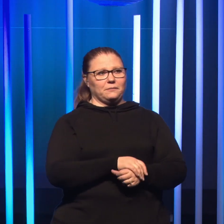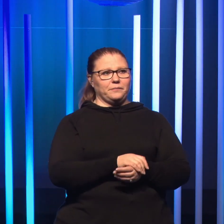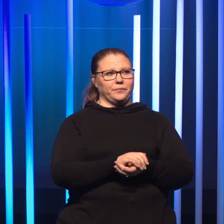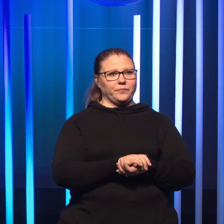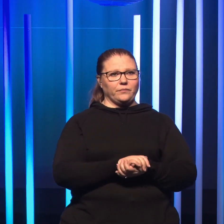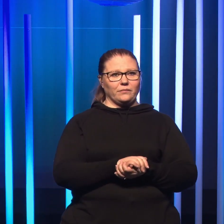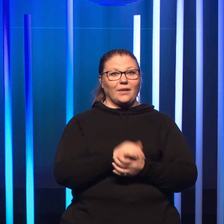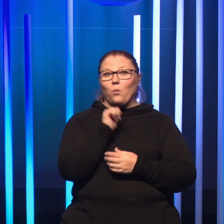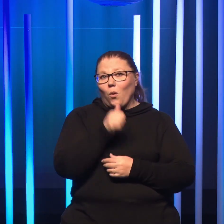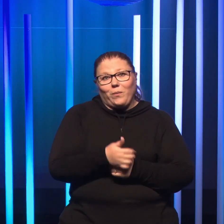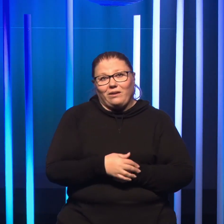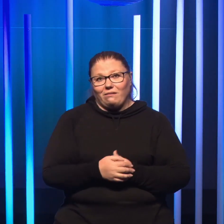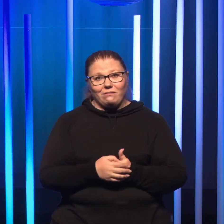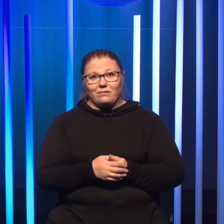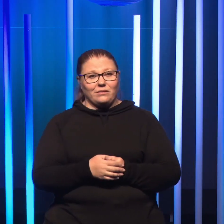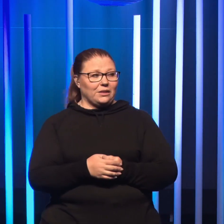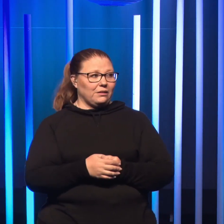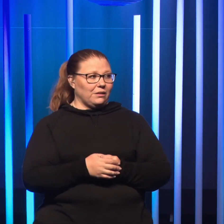It won't be.